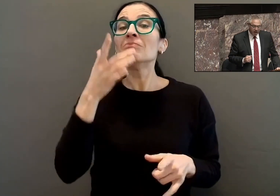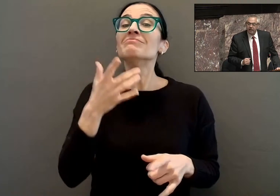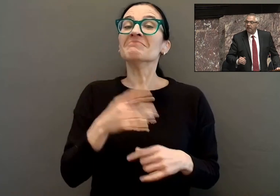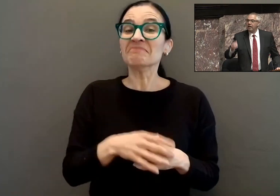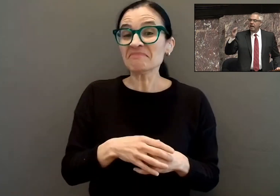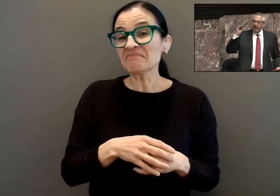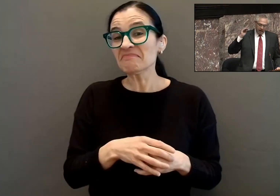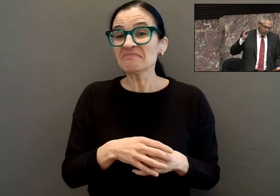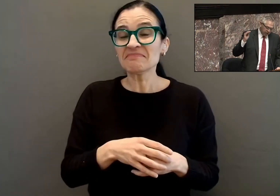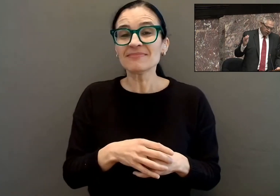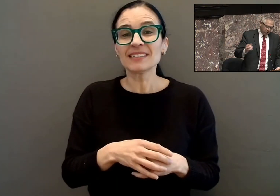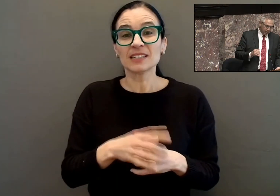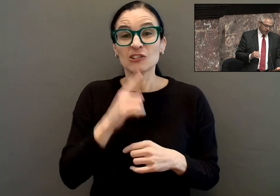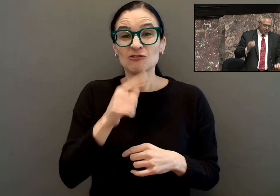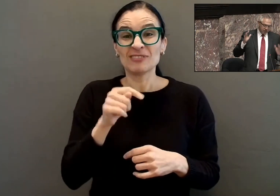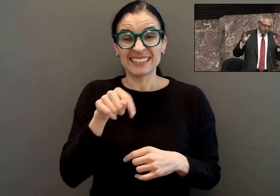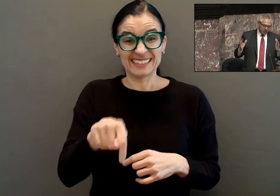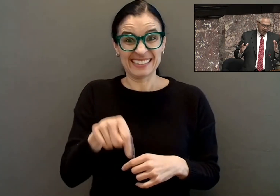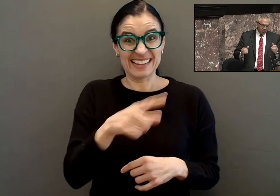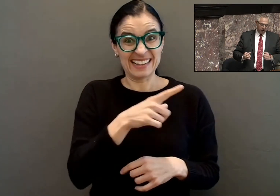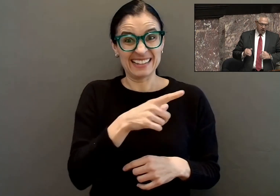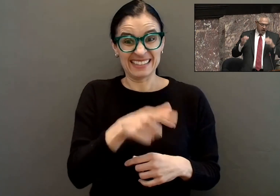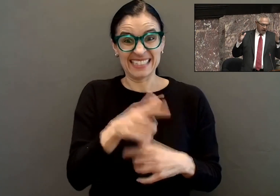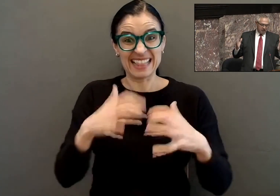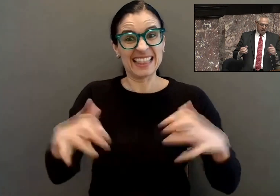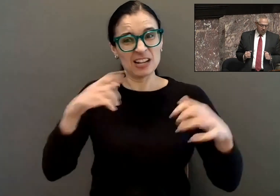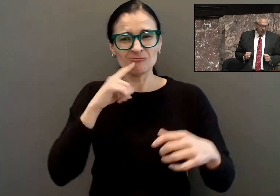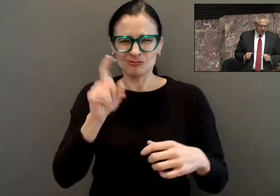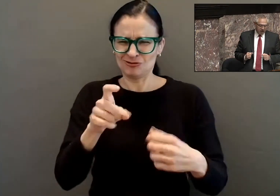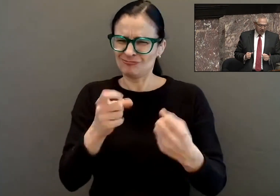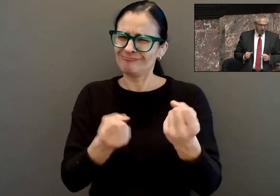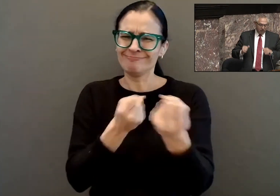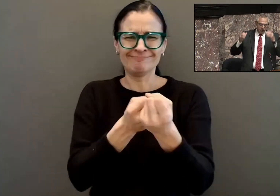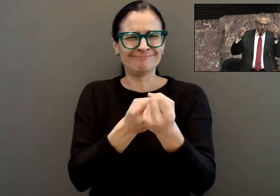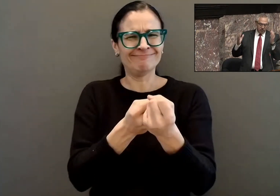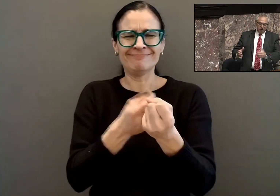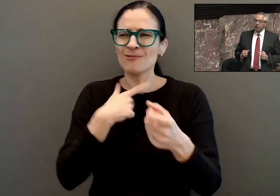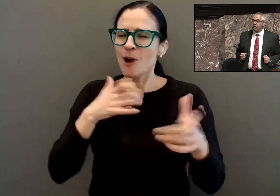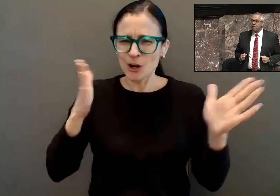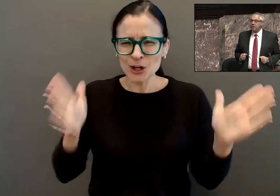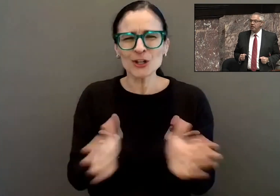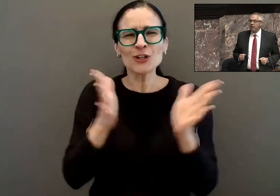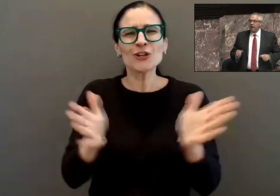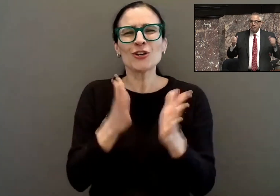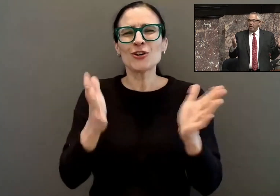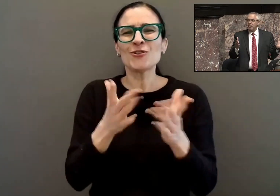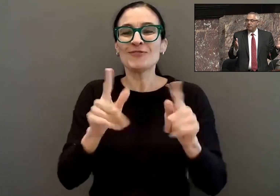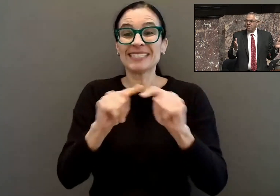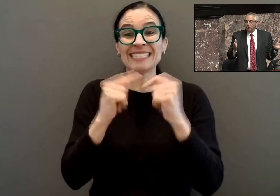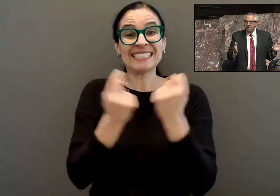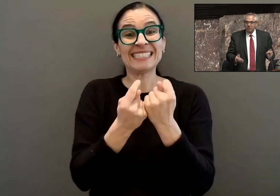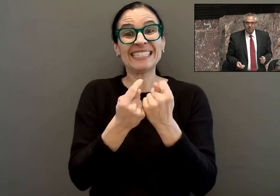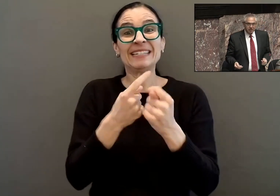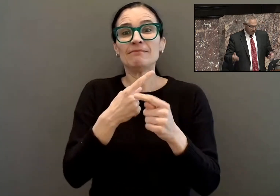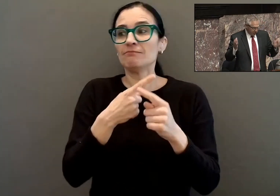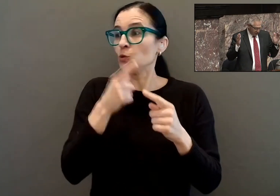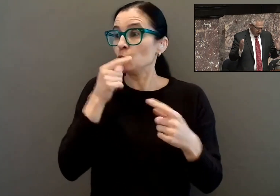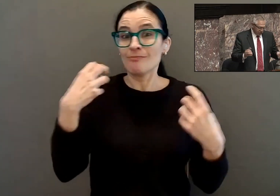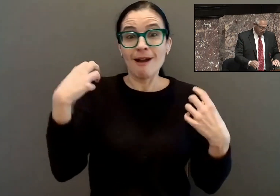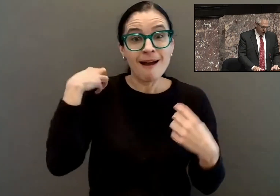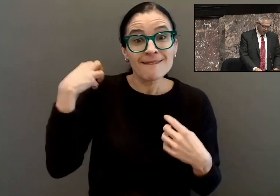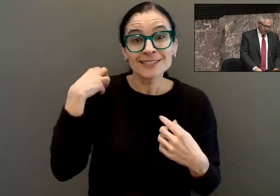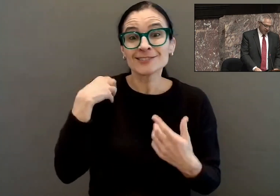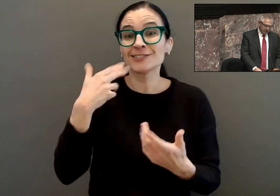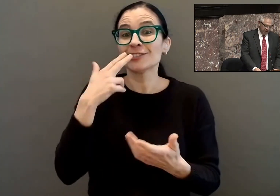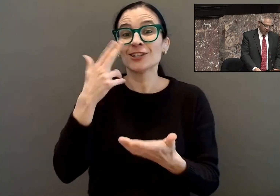get behind, and I would encourage, Mr. Speaker, a team of presiding officers, clerks, maybe even the tourism minister,